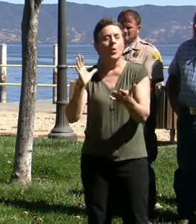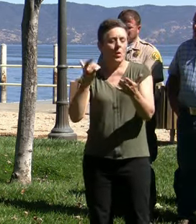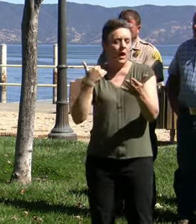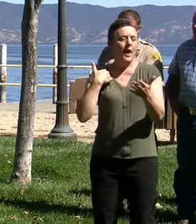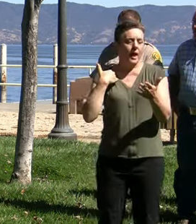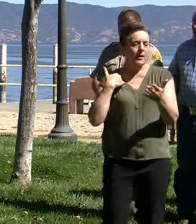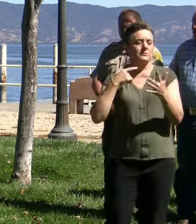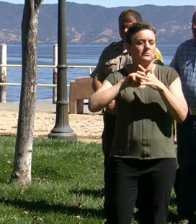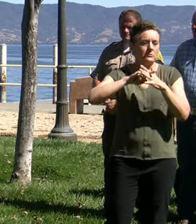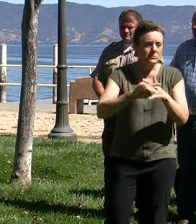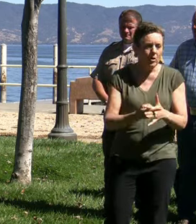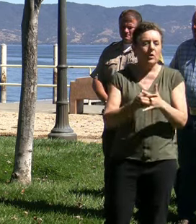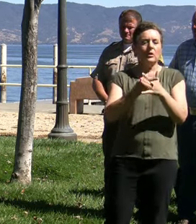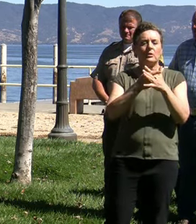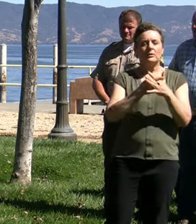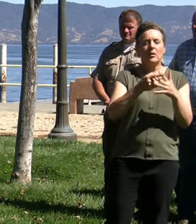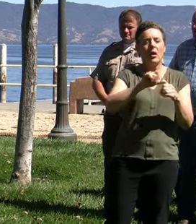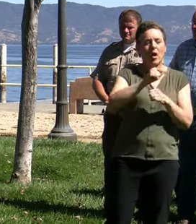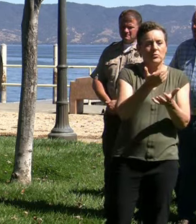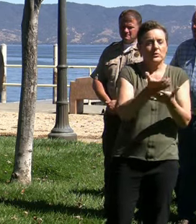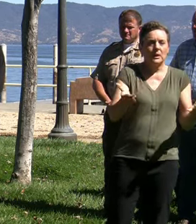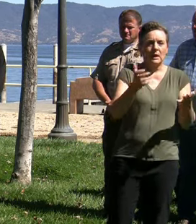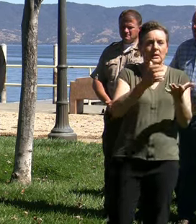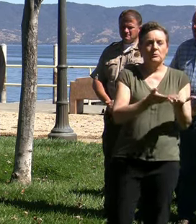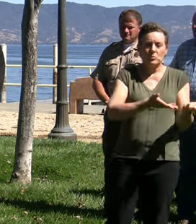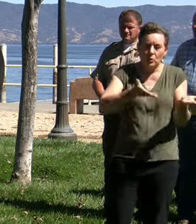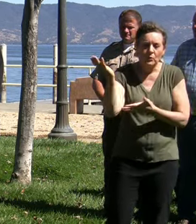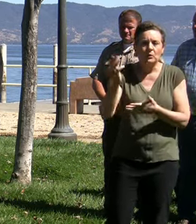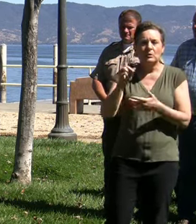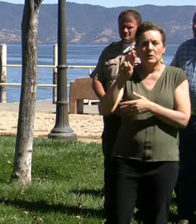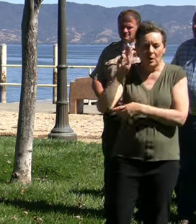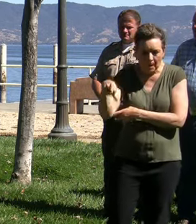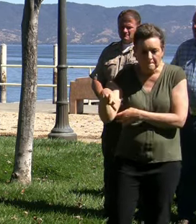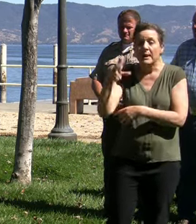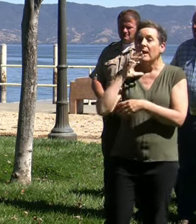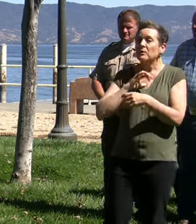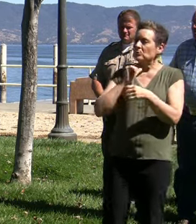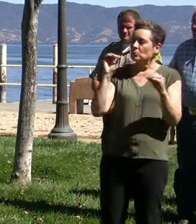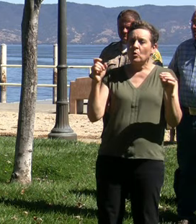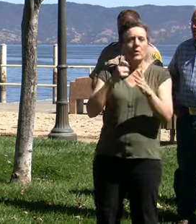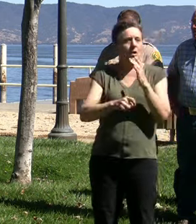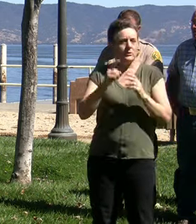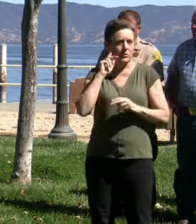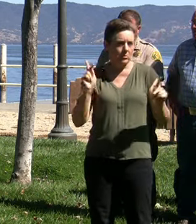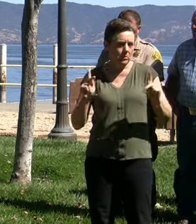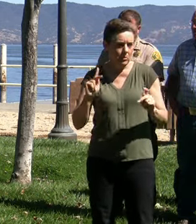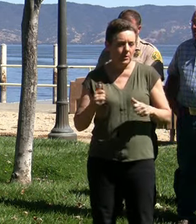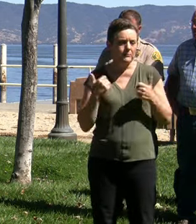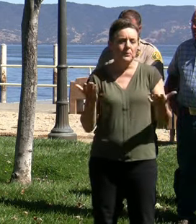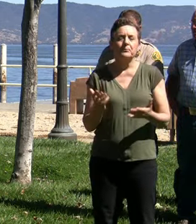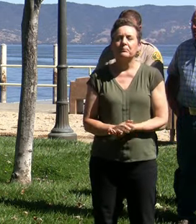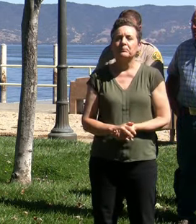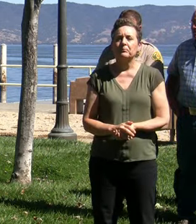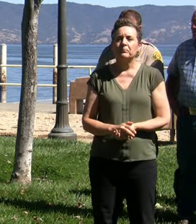property owners can sign up for that makes that property remediation free of charge, and it is to a very high